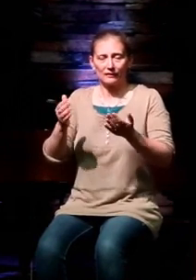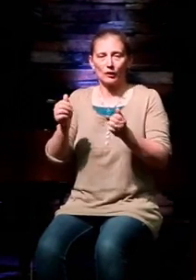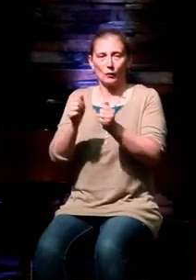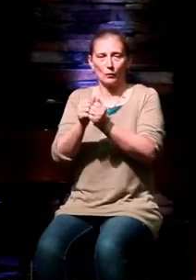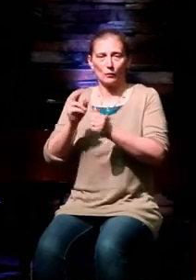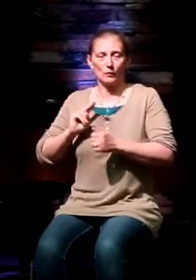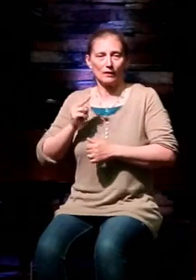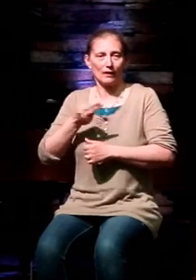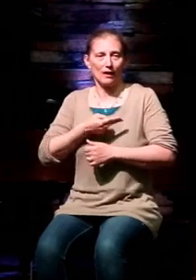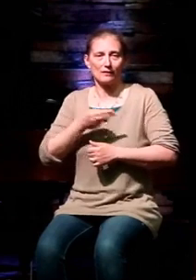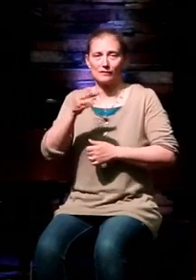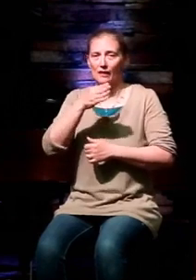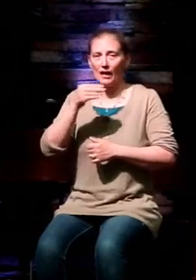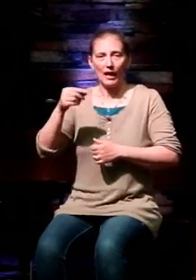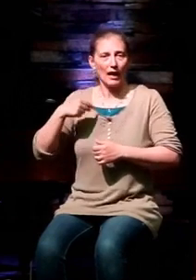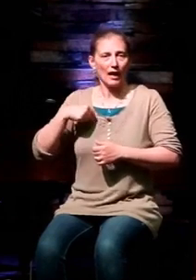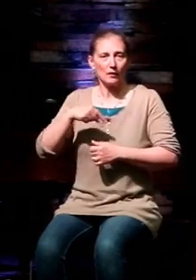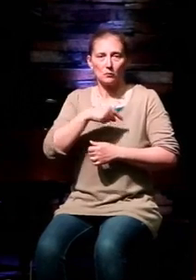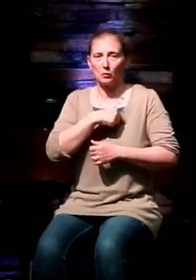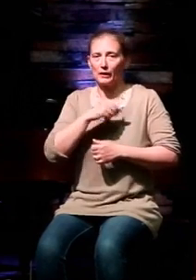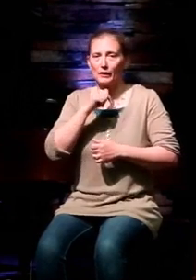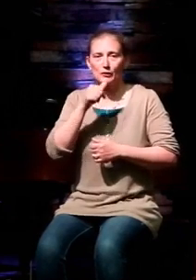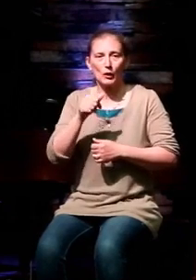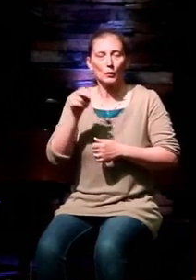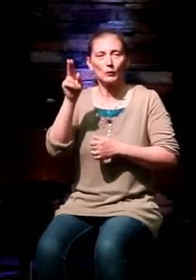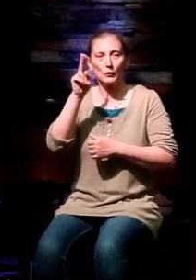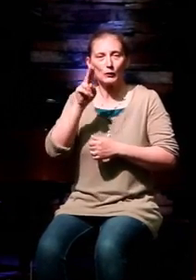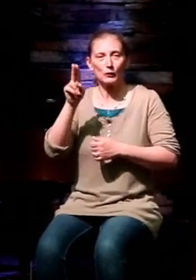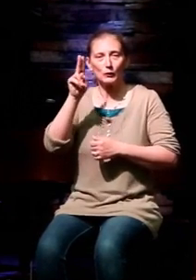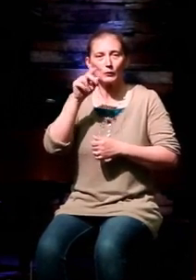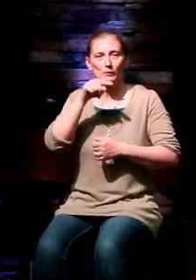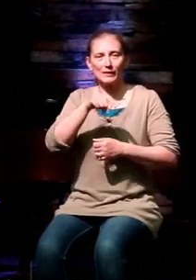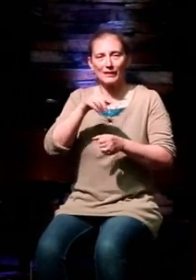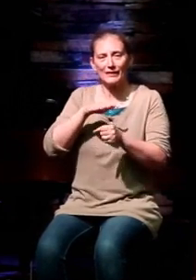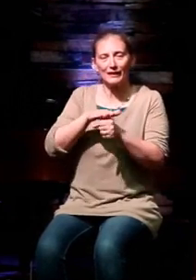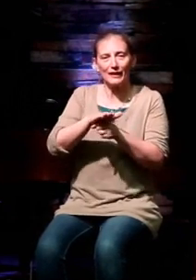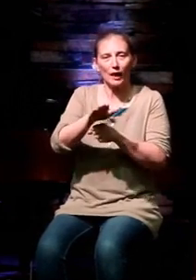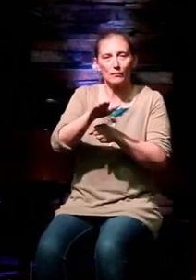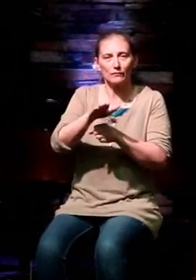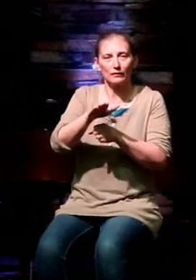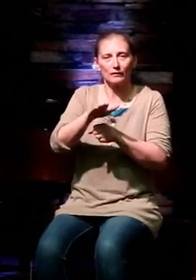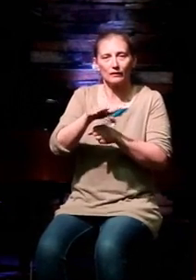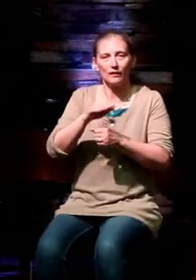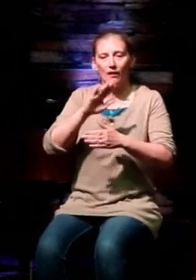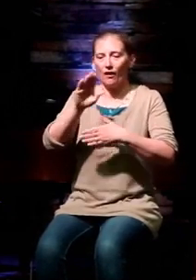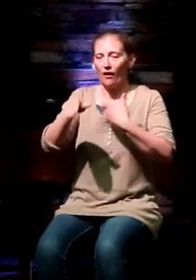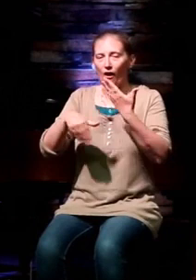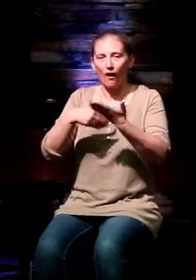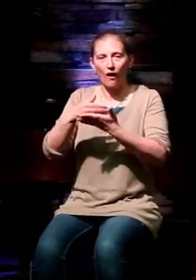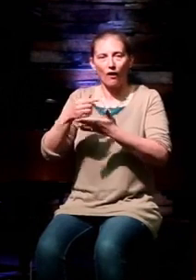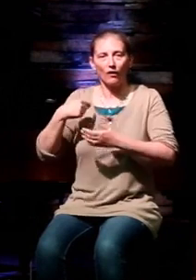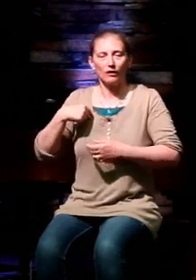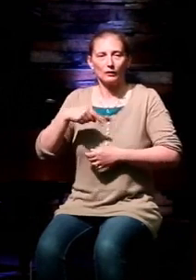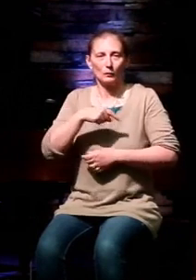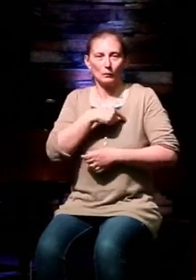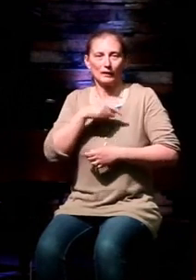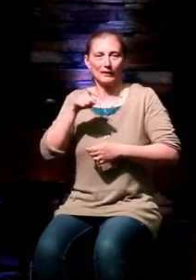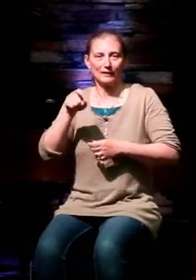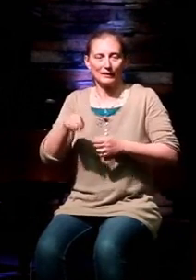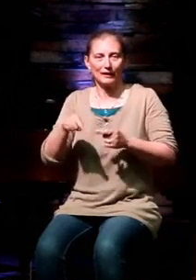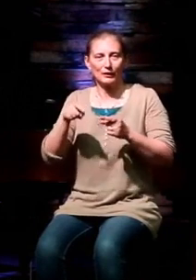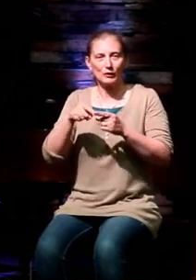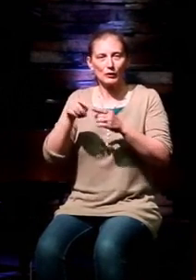lives. It's there. It's there all the time. And all we have to do is really tap into it. You